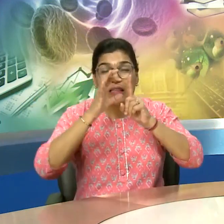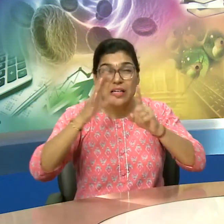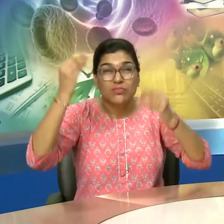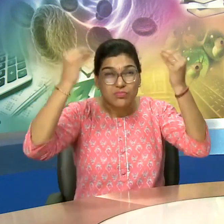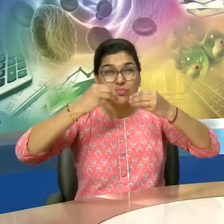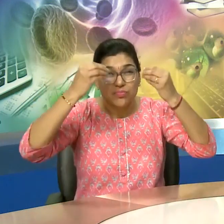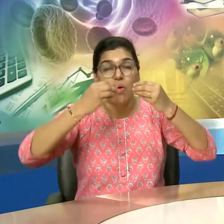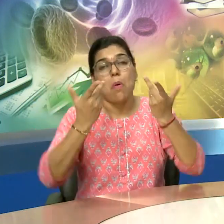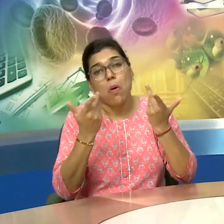so